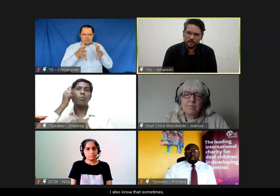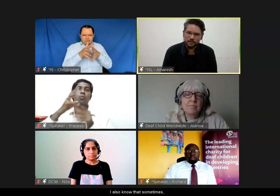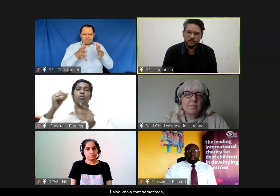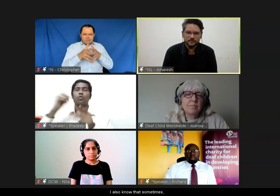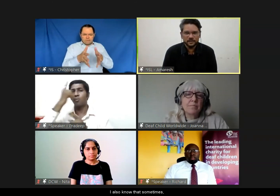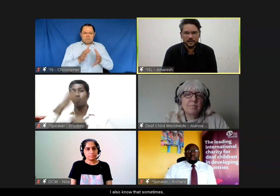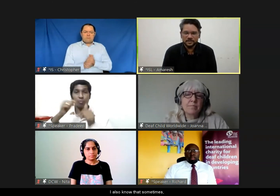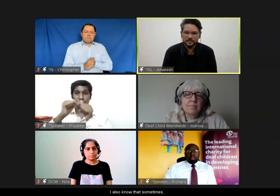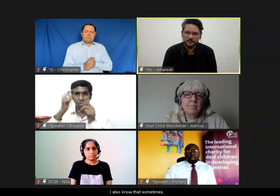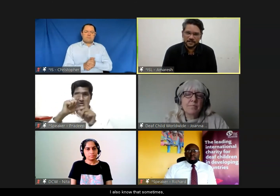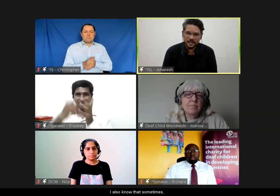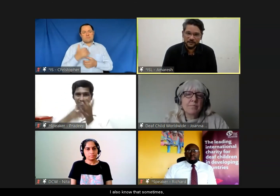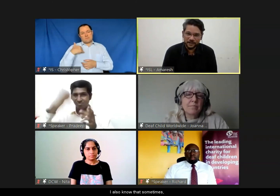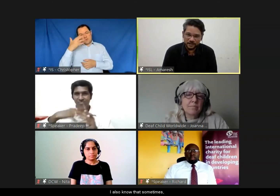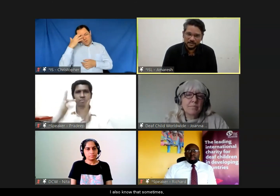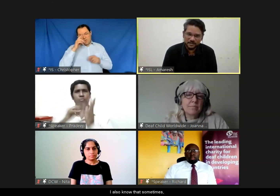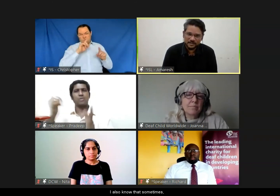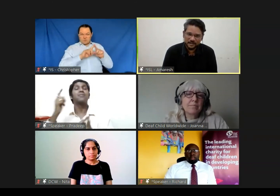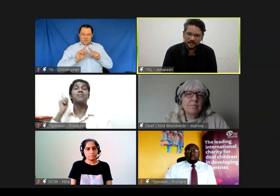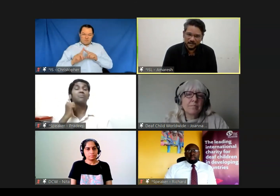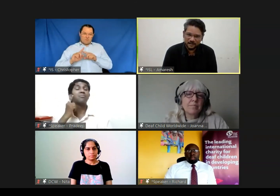I also know different kinds of sign